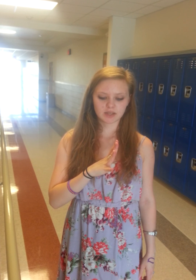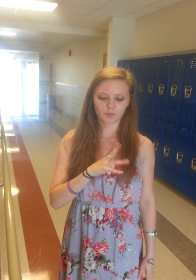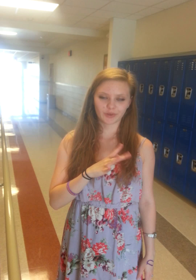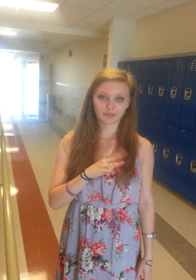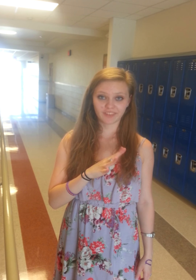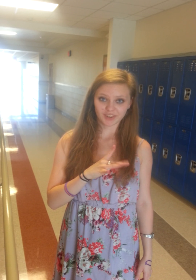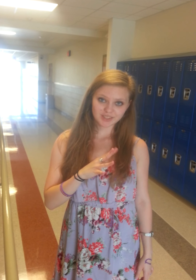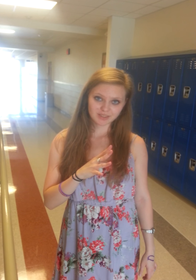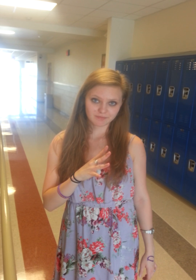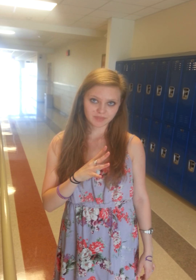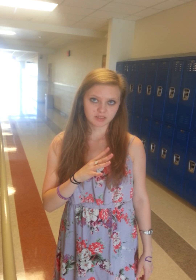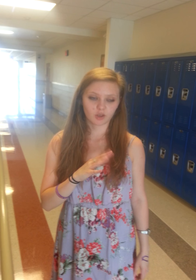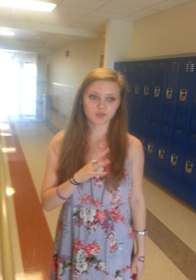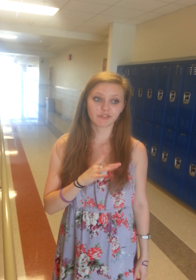wiggle your fingers. That's also fine.